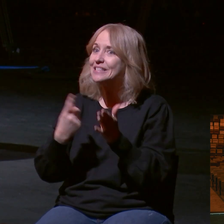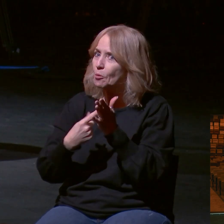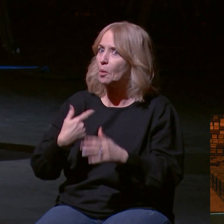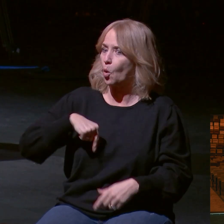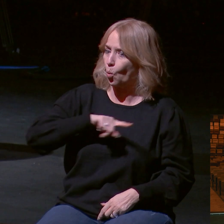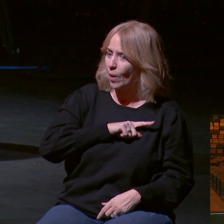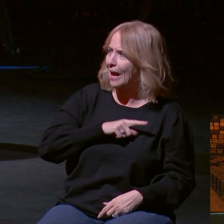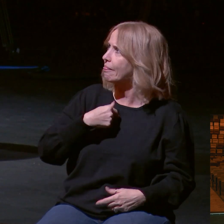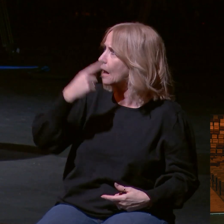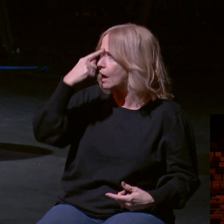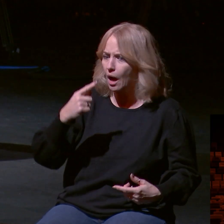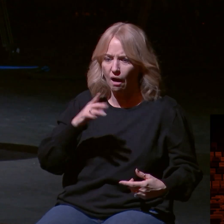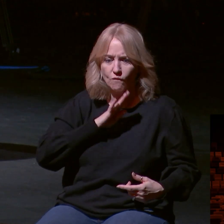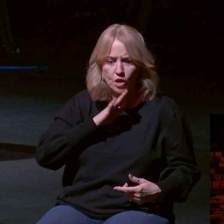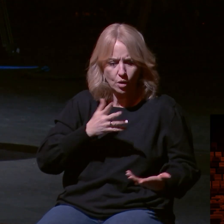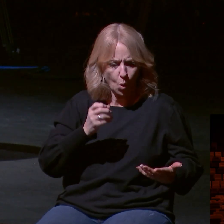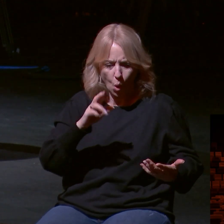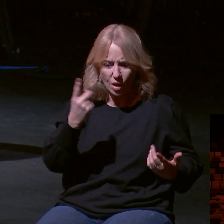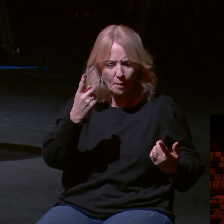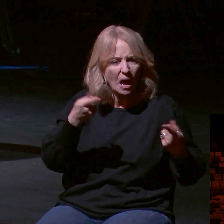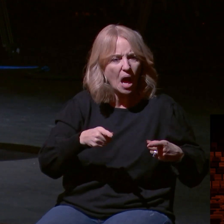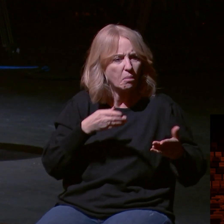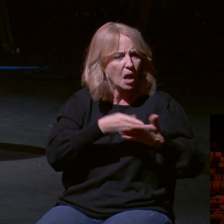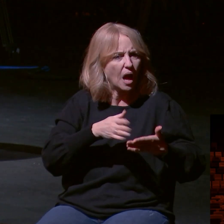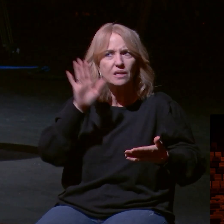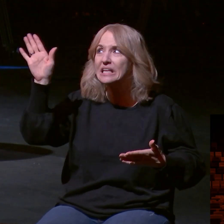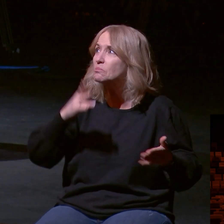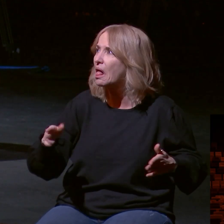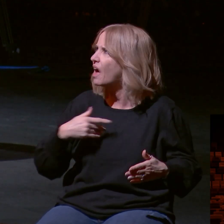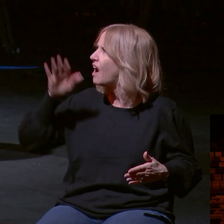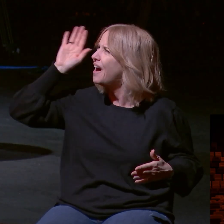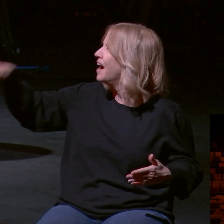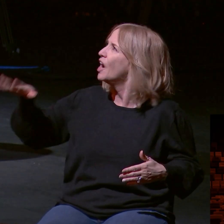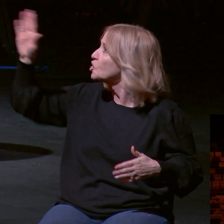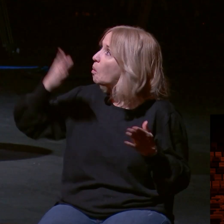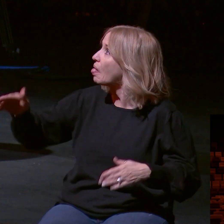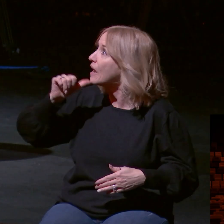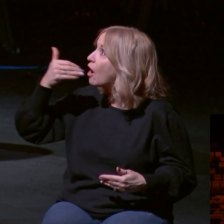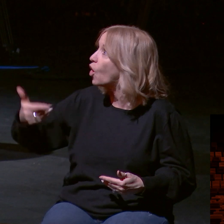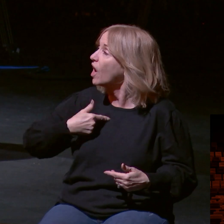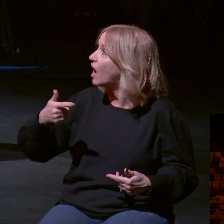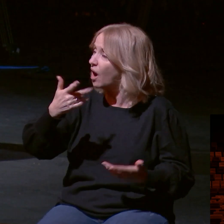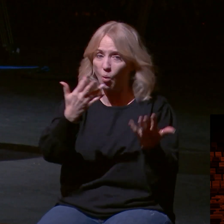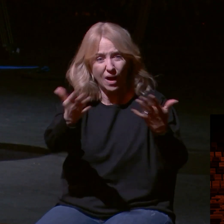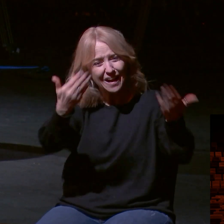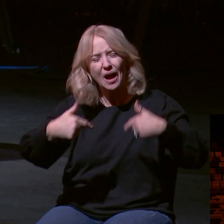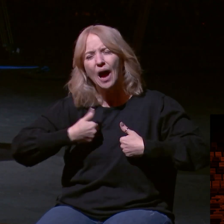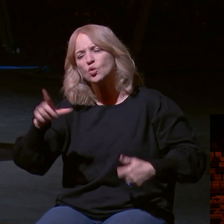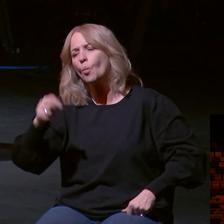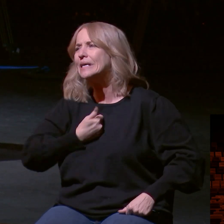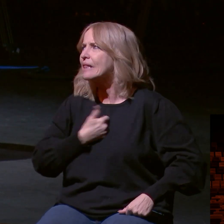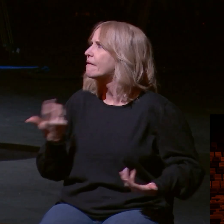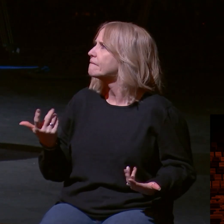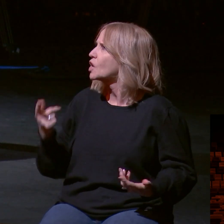fall back to our own plans. We start to question God. We will say things like, God, if this was your plan, why is it so difficult? Why